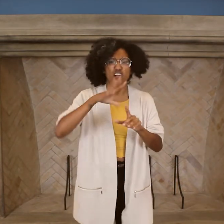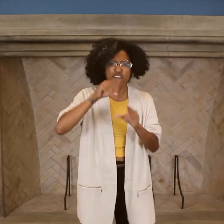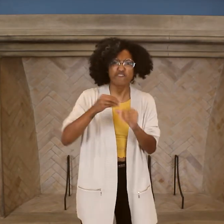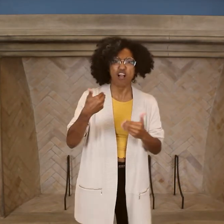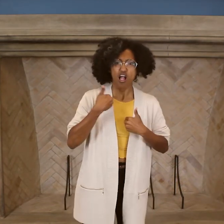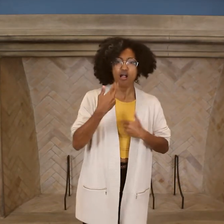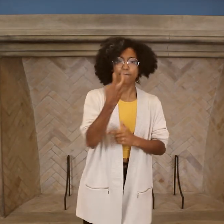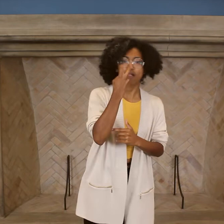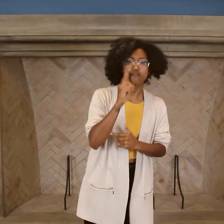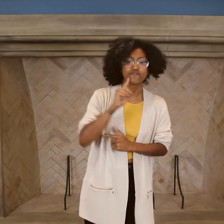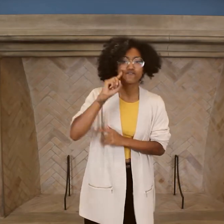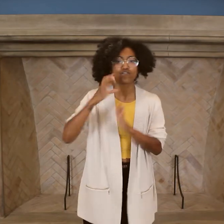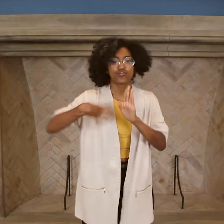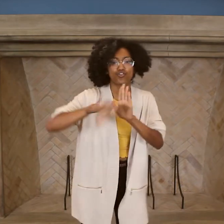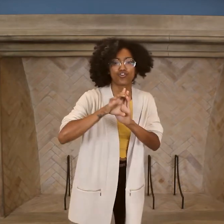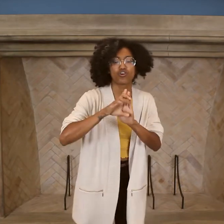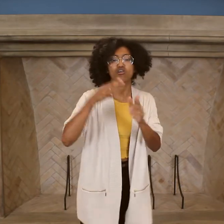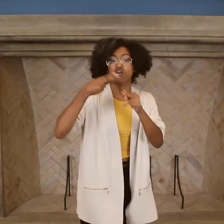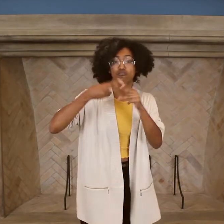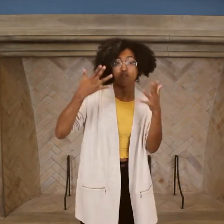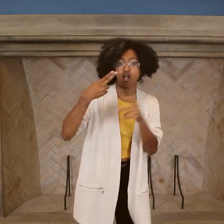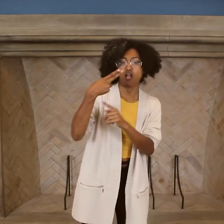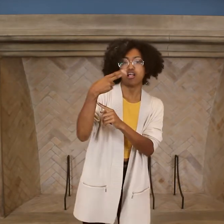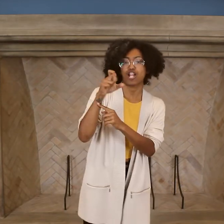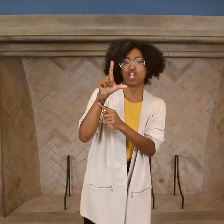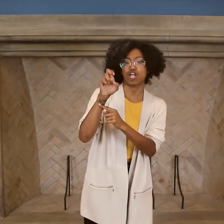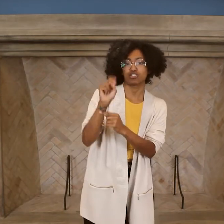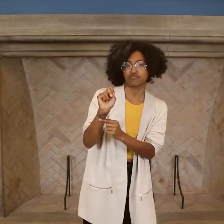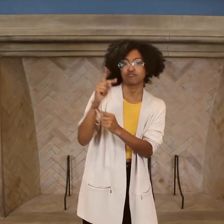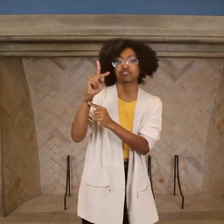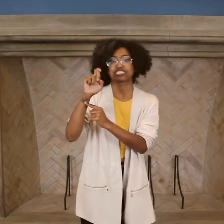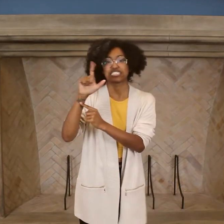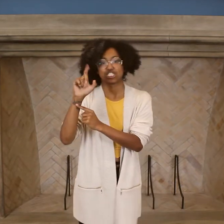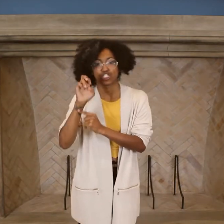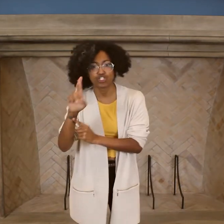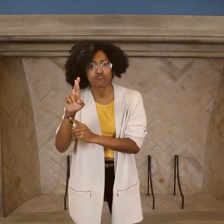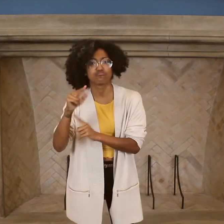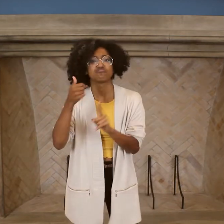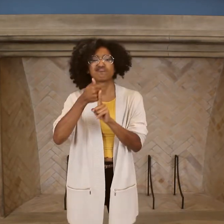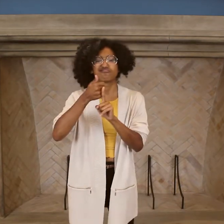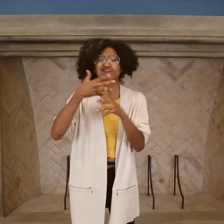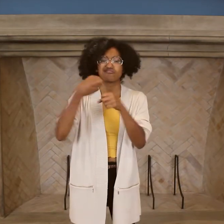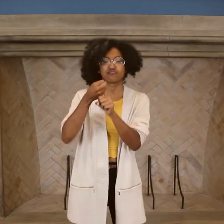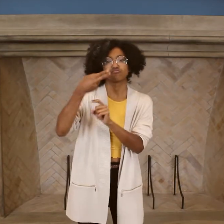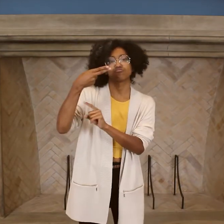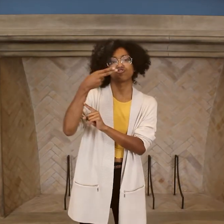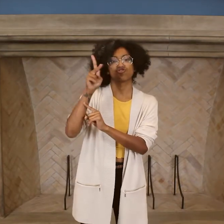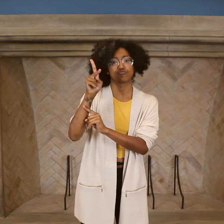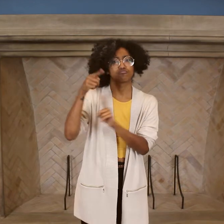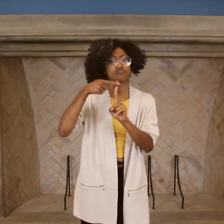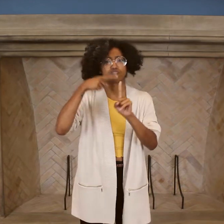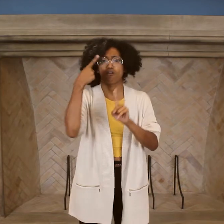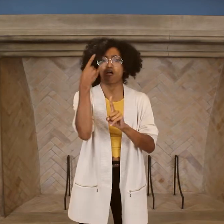Miracle Worker. And it had a deafblind character. Her name was Helen Keller.